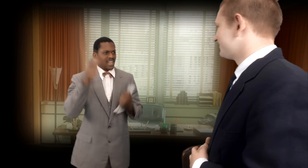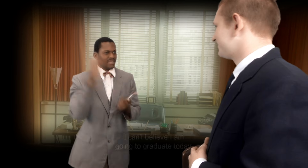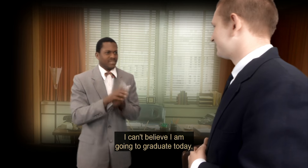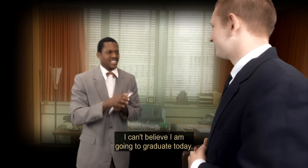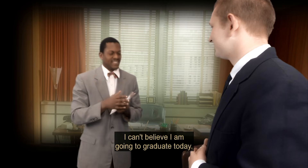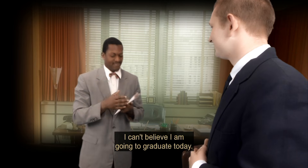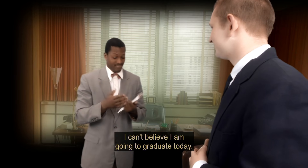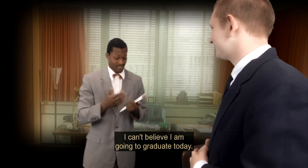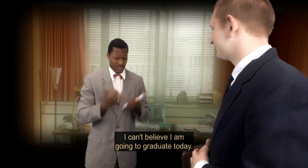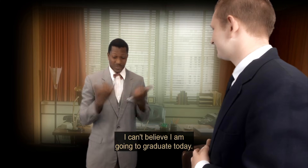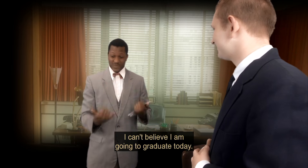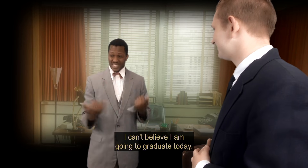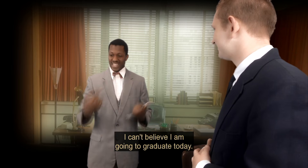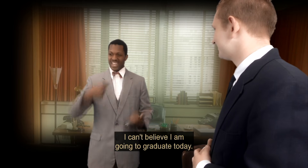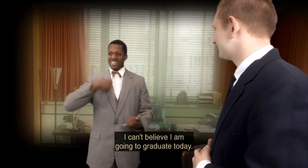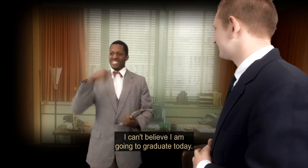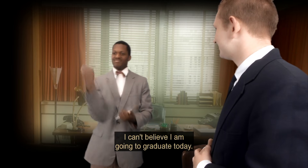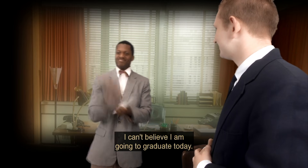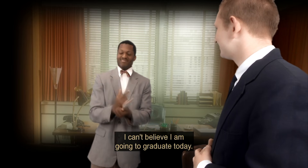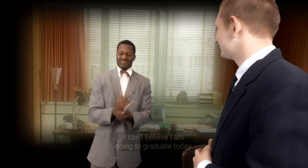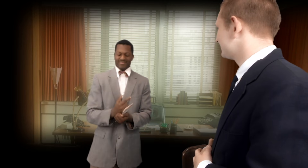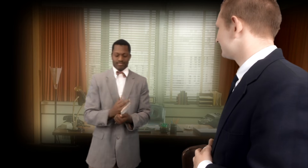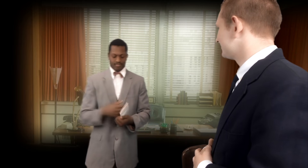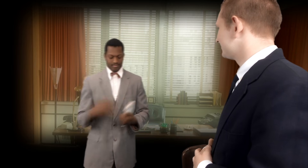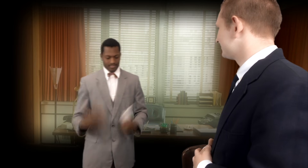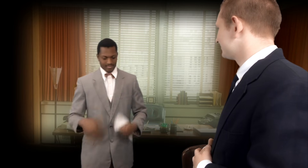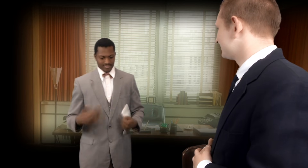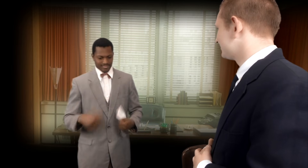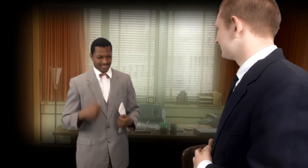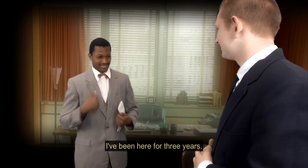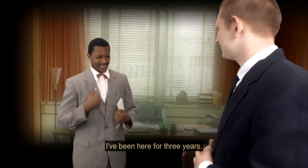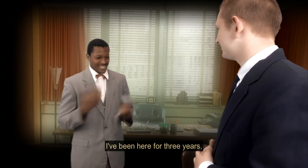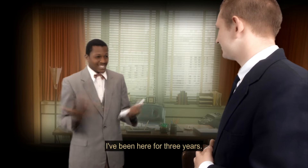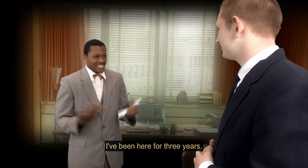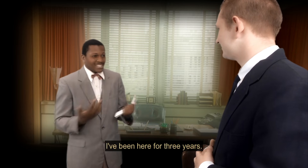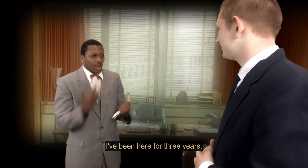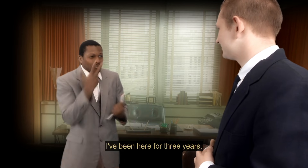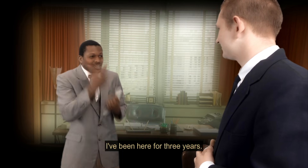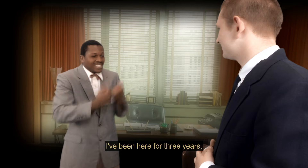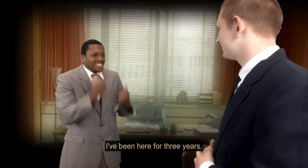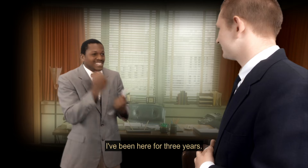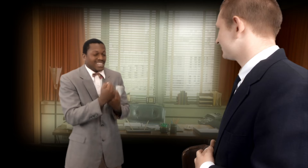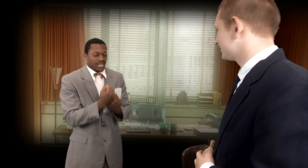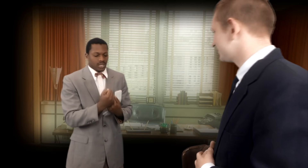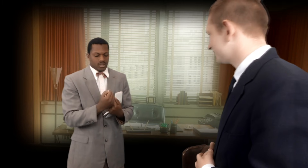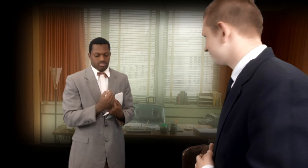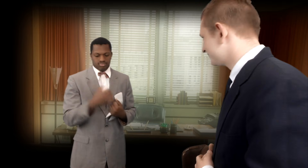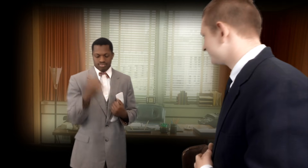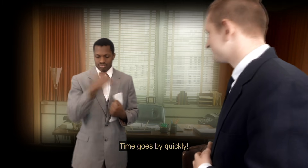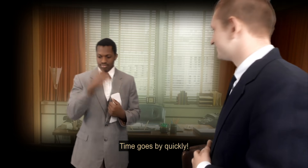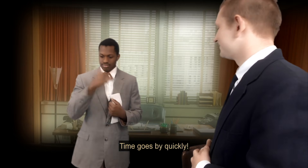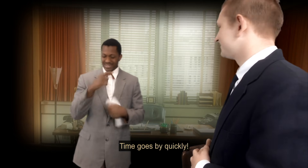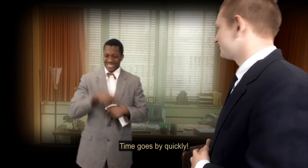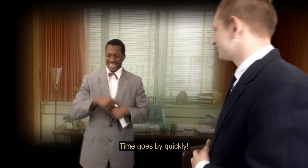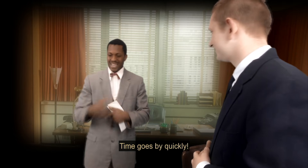I can't believe I am going to graduate today. I've been here for 3 years. Time goes by